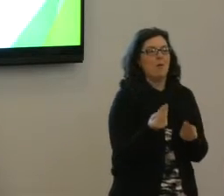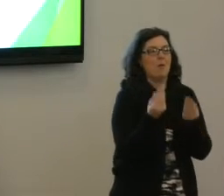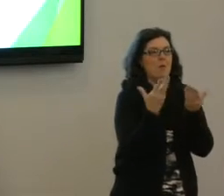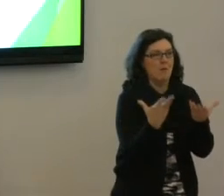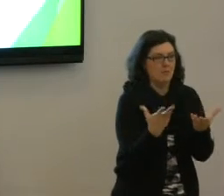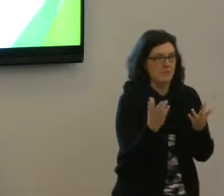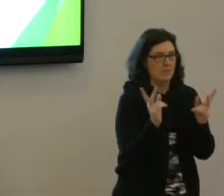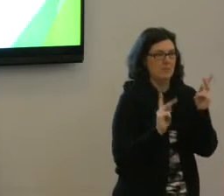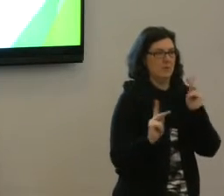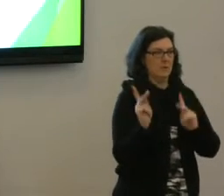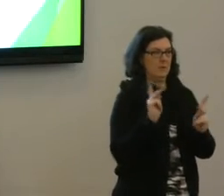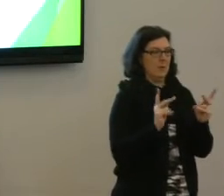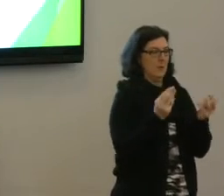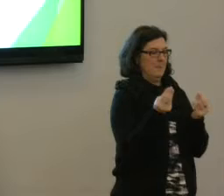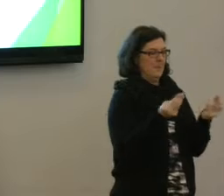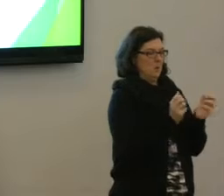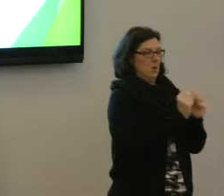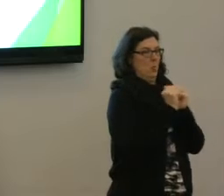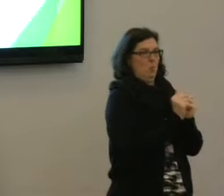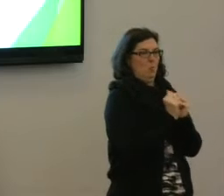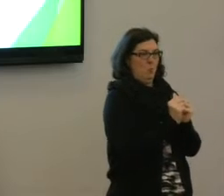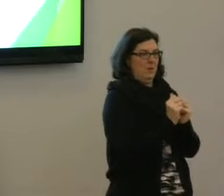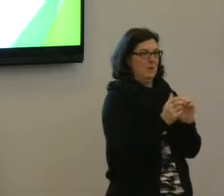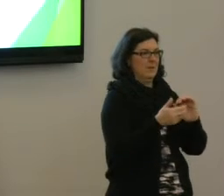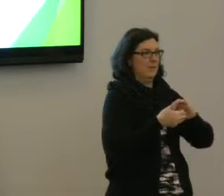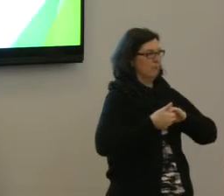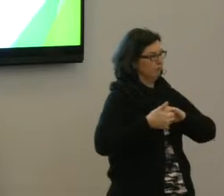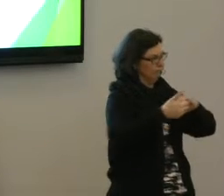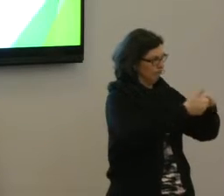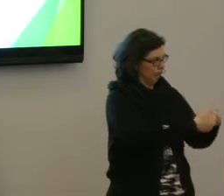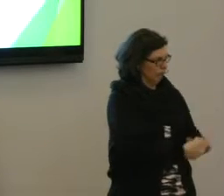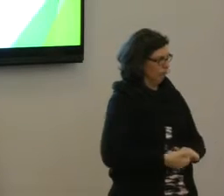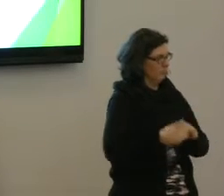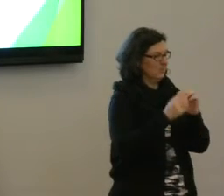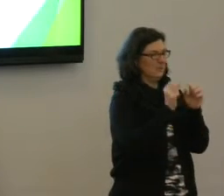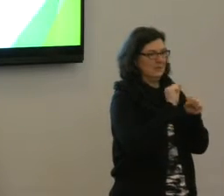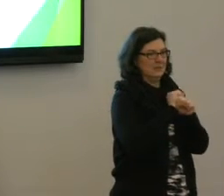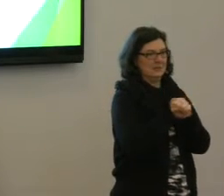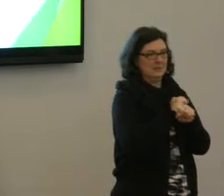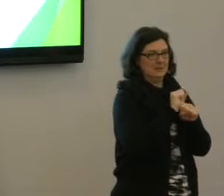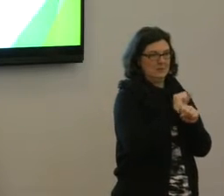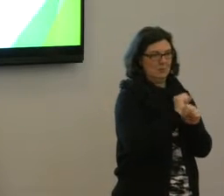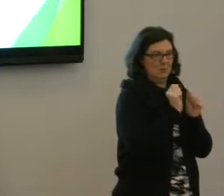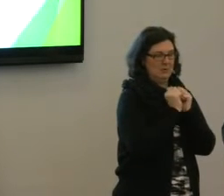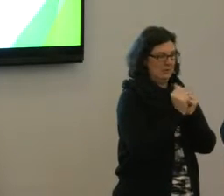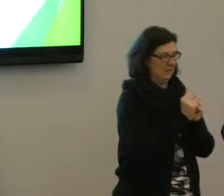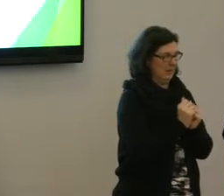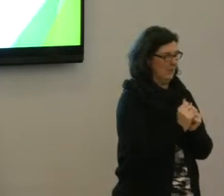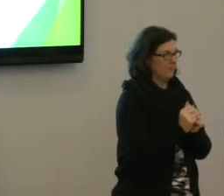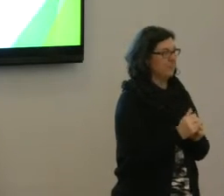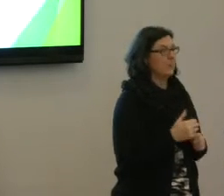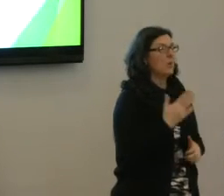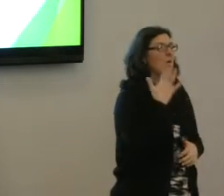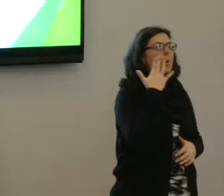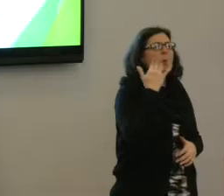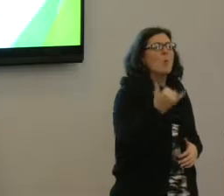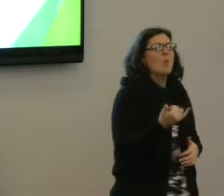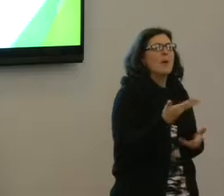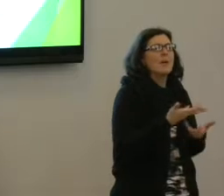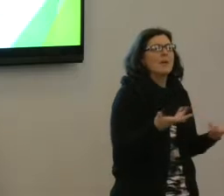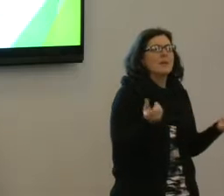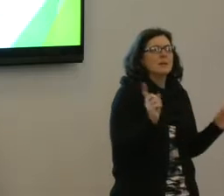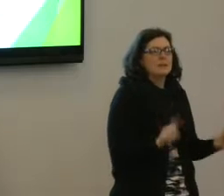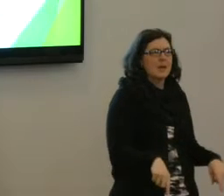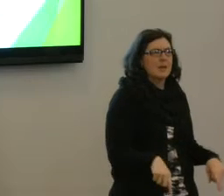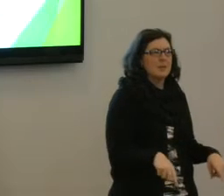but ministries with people as partners and collaborators? And why do things happen? How do we know? What